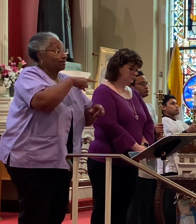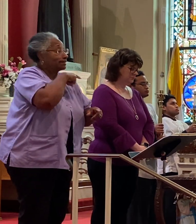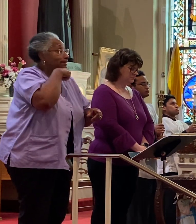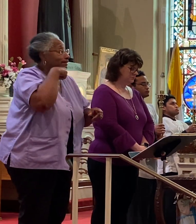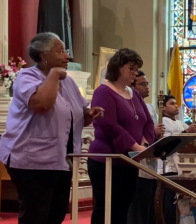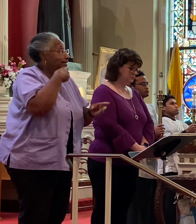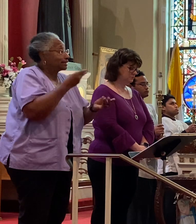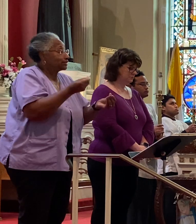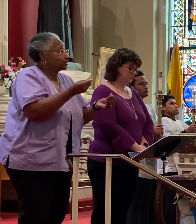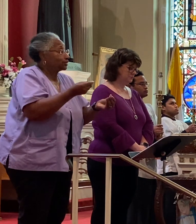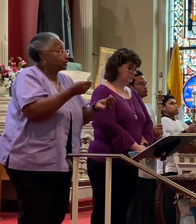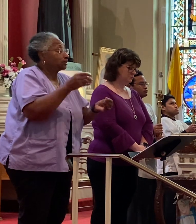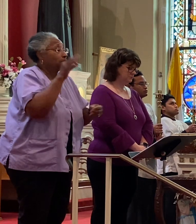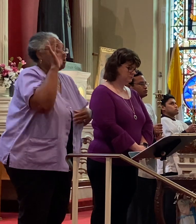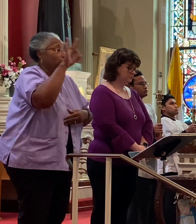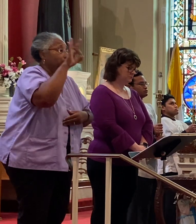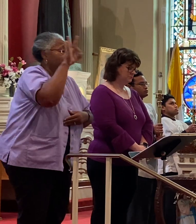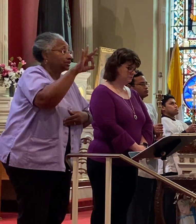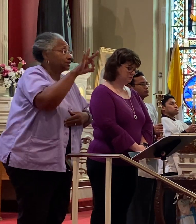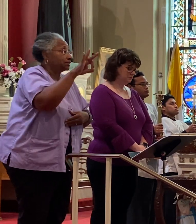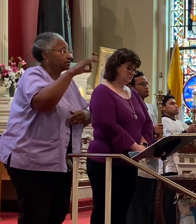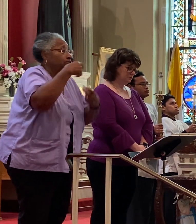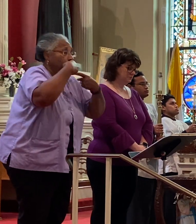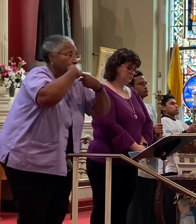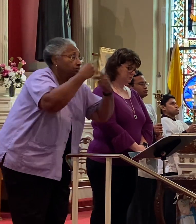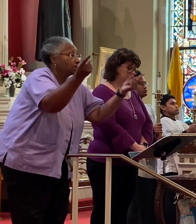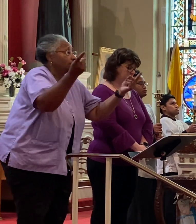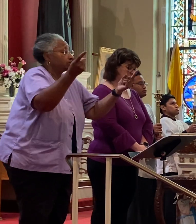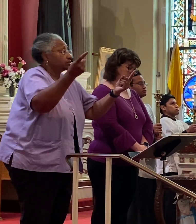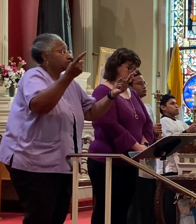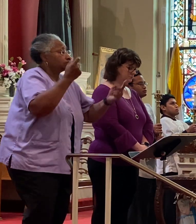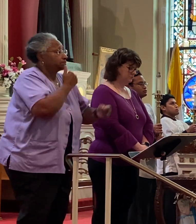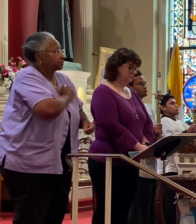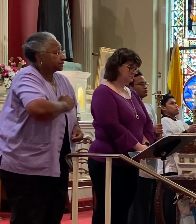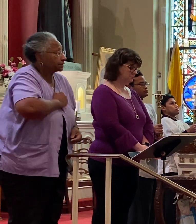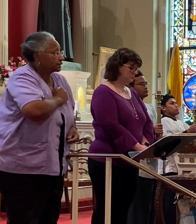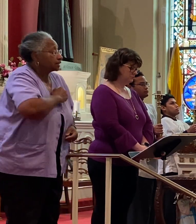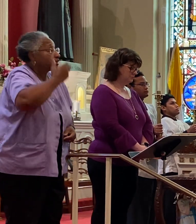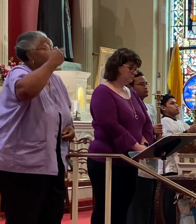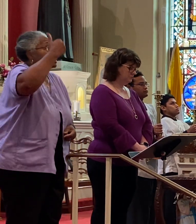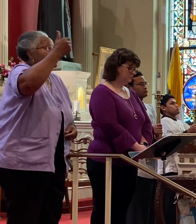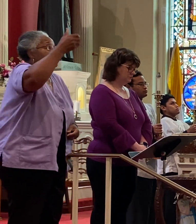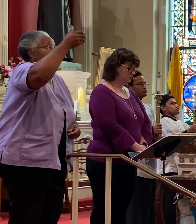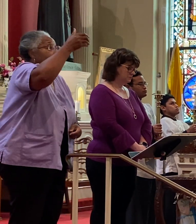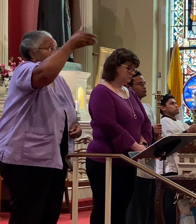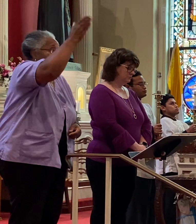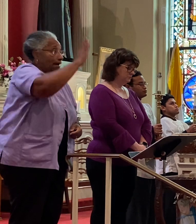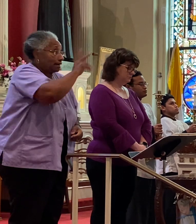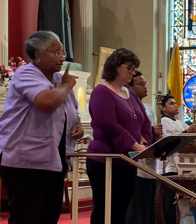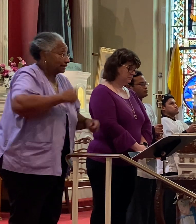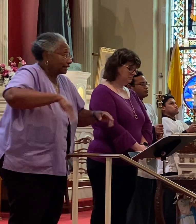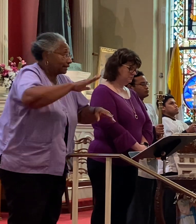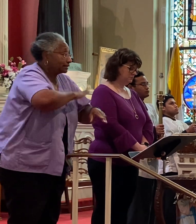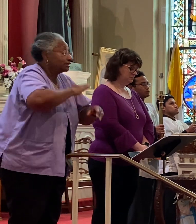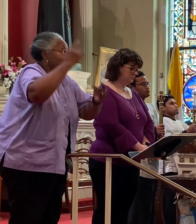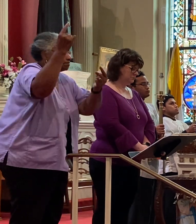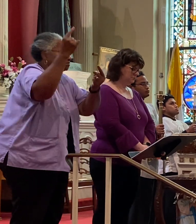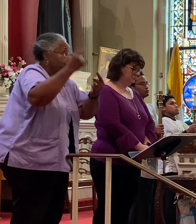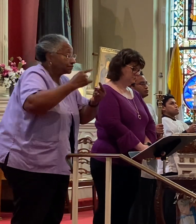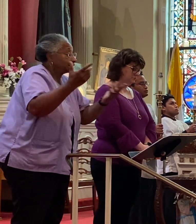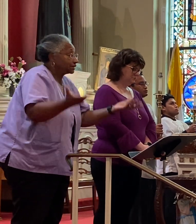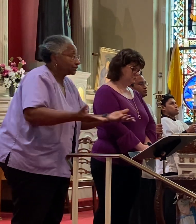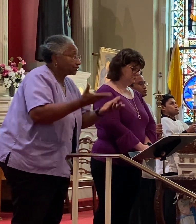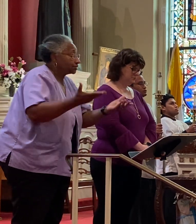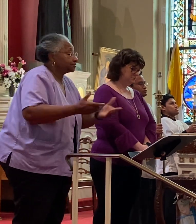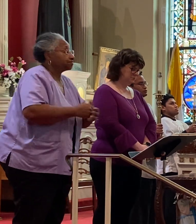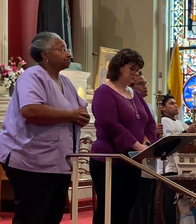saying, "Repent, for the kingdom of heaven is at hand." It was of him that